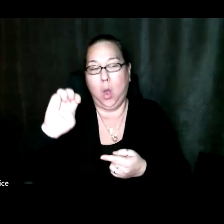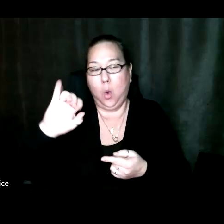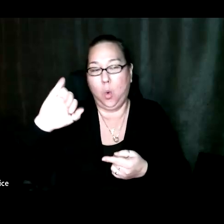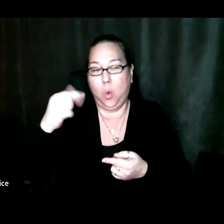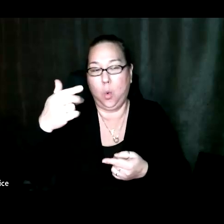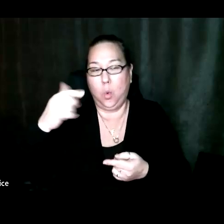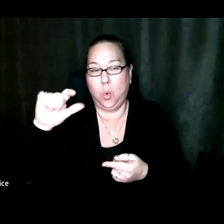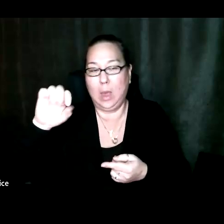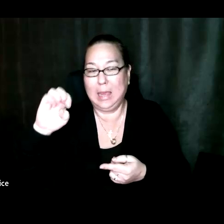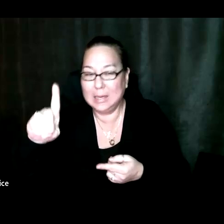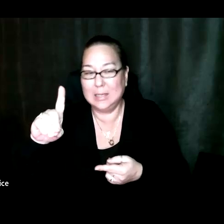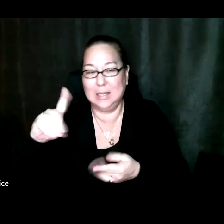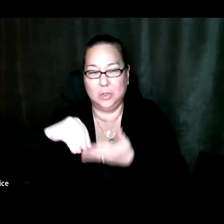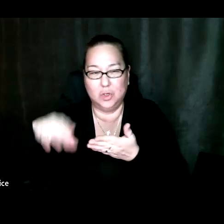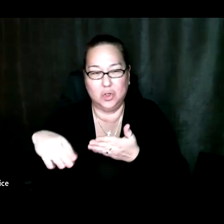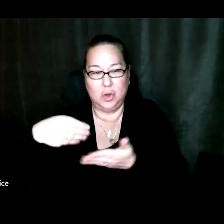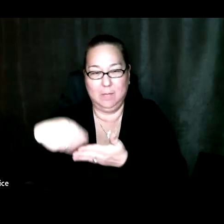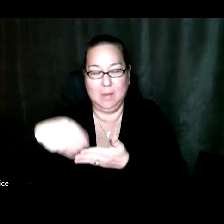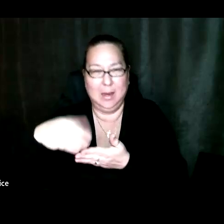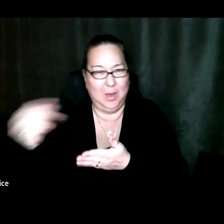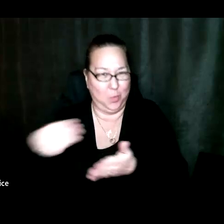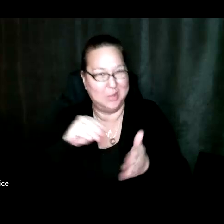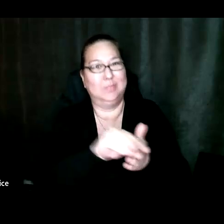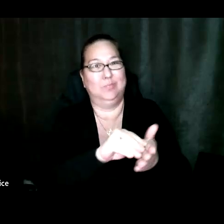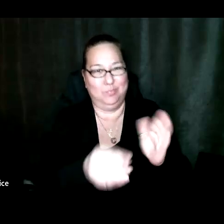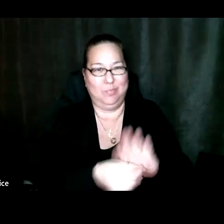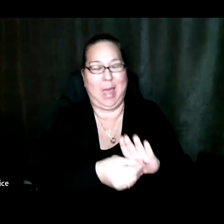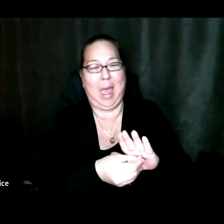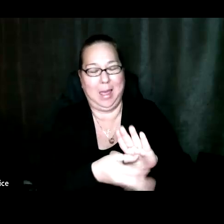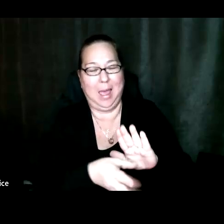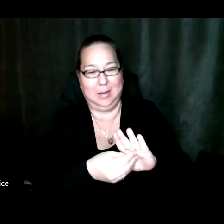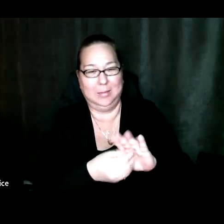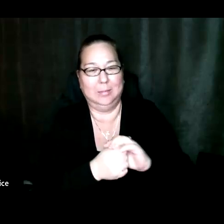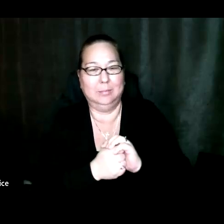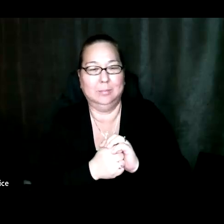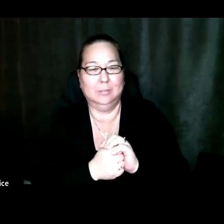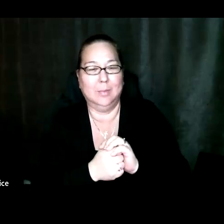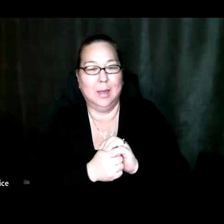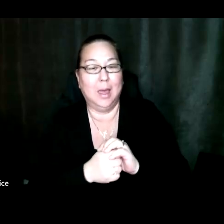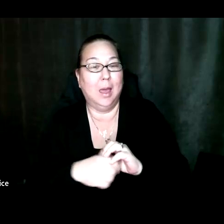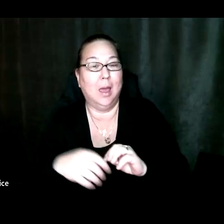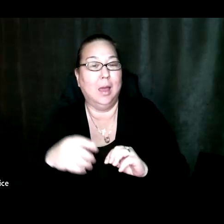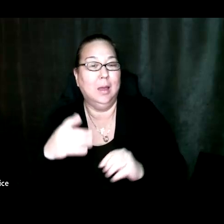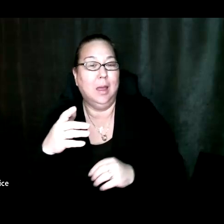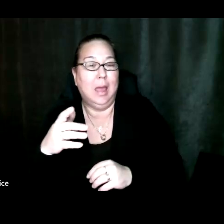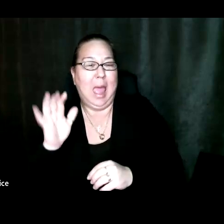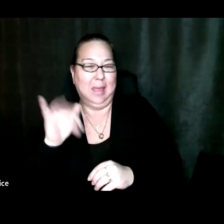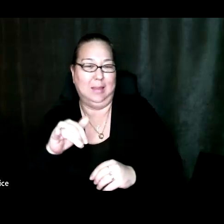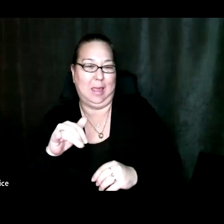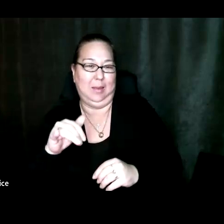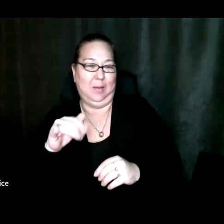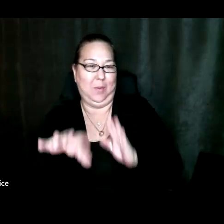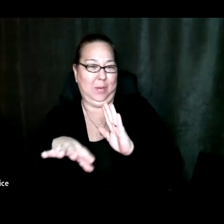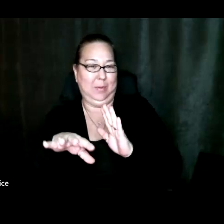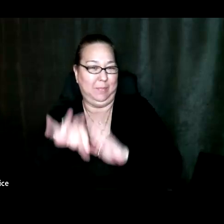our system of schools that, quite frankly, were underfunded and other schools that were overfunded. The